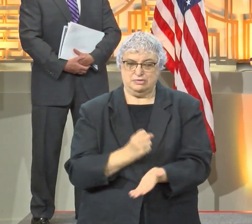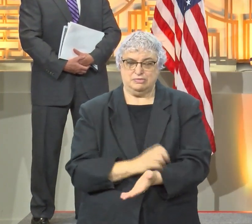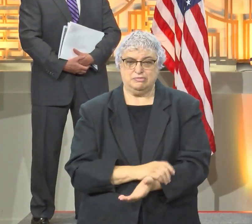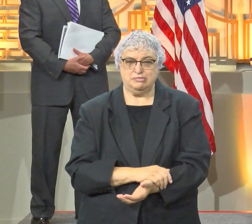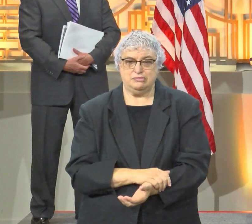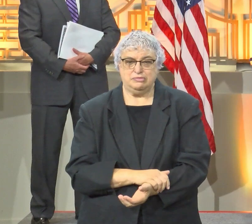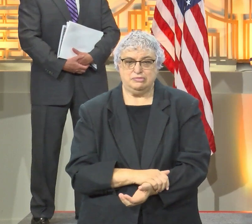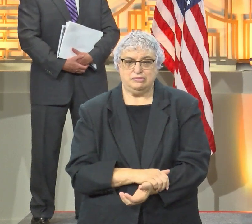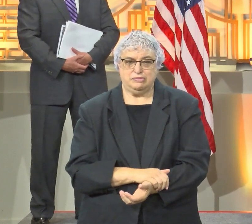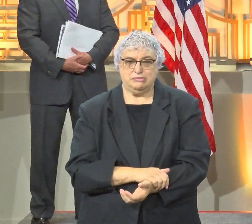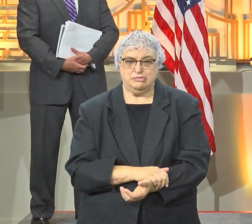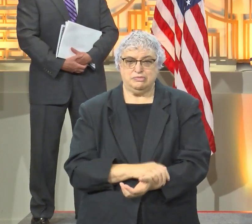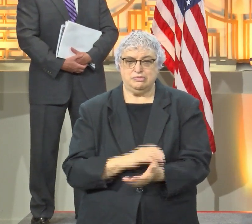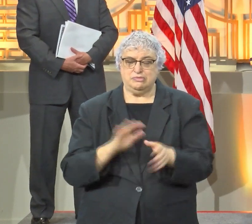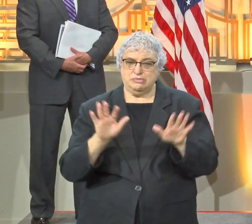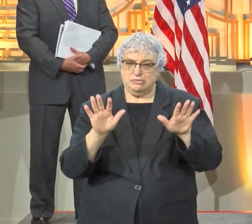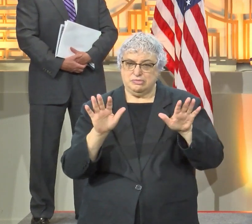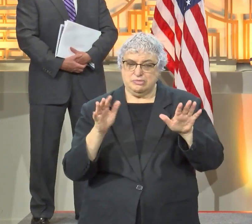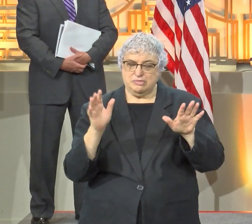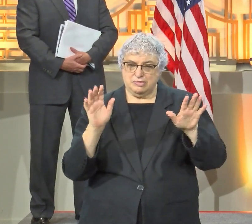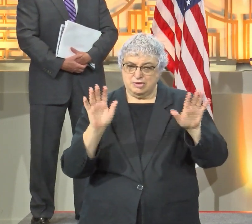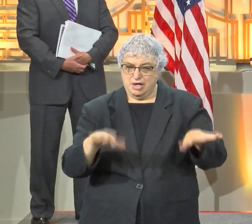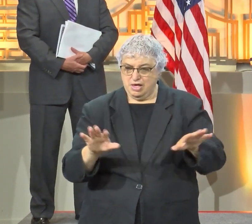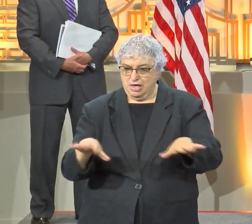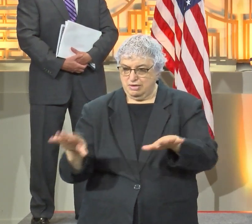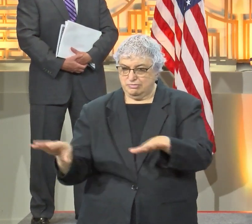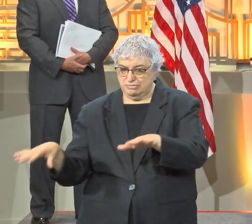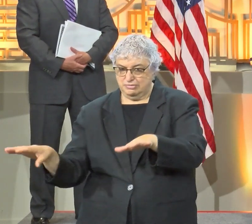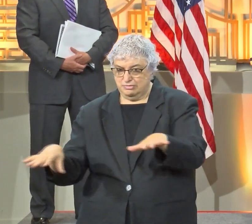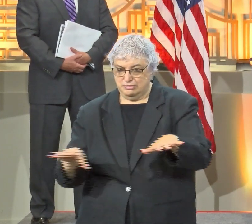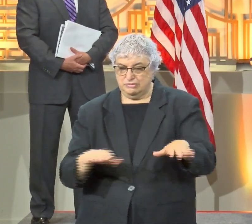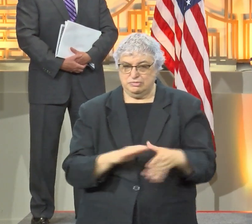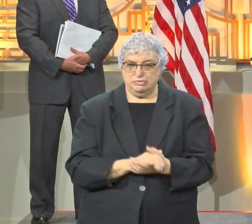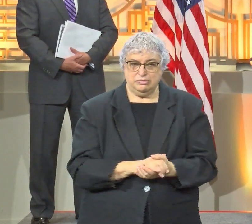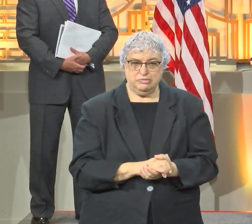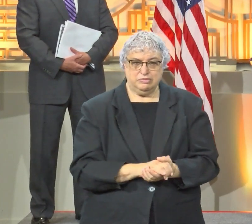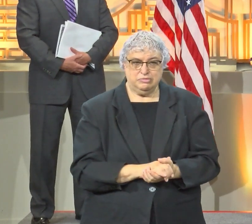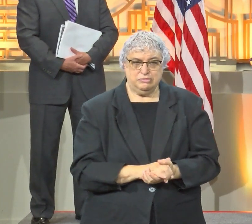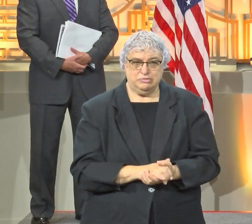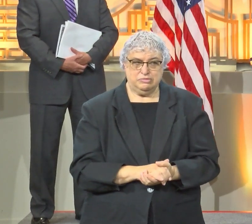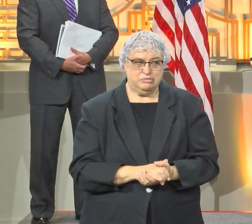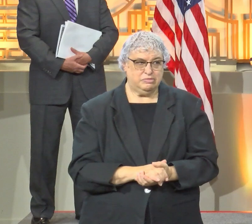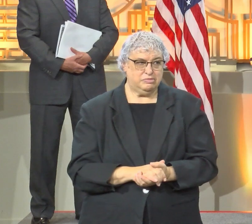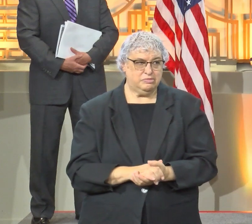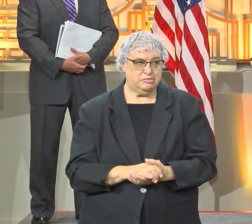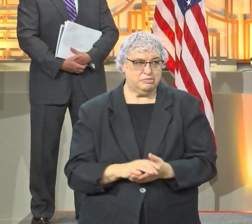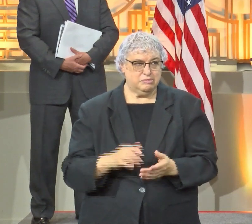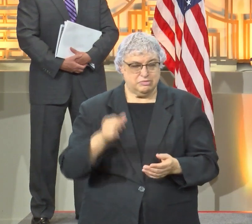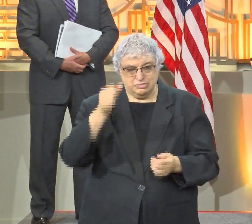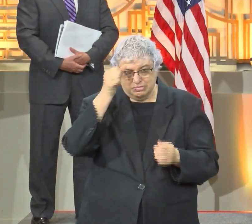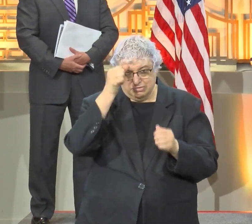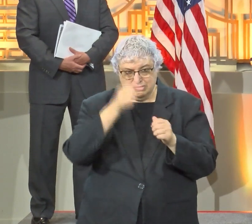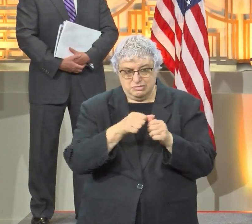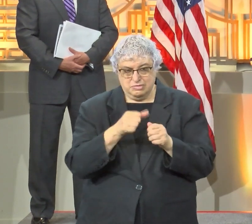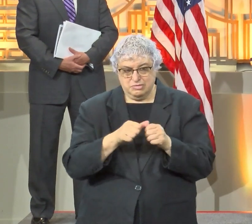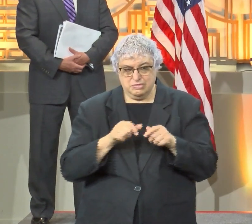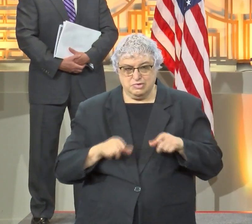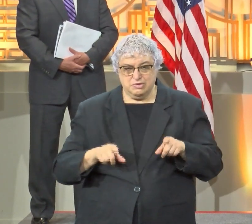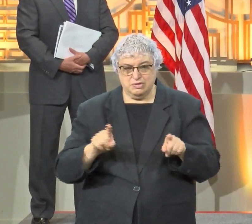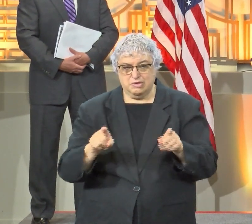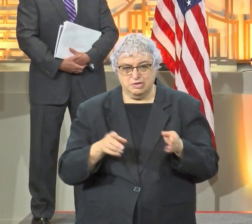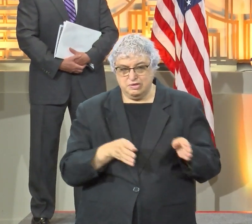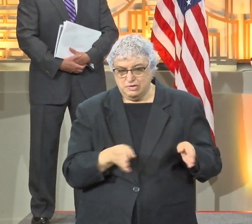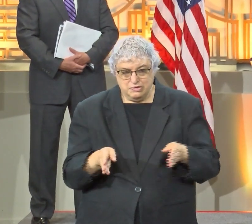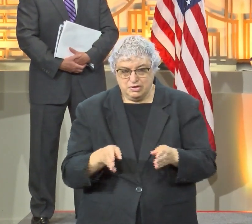to kind of calm people down and just be mindful when you're on the streets, on the